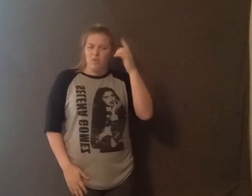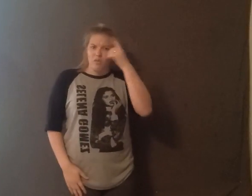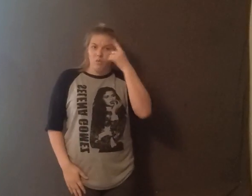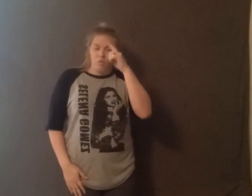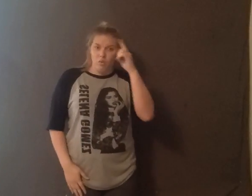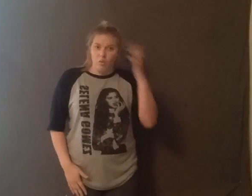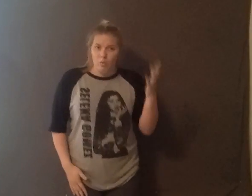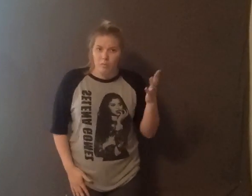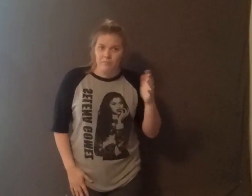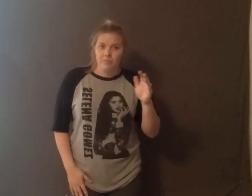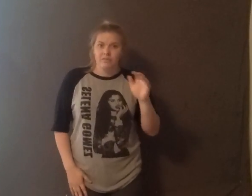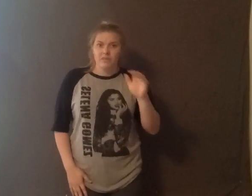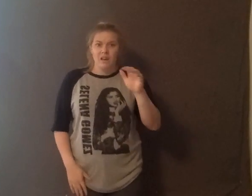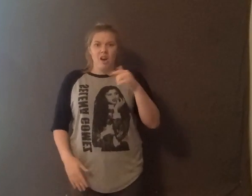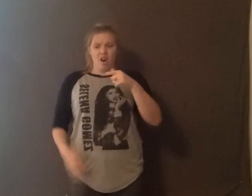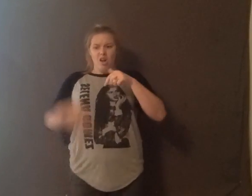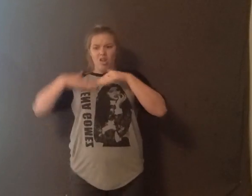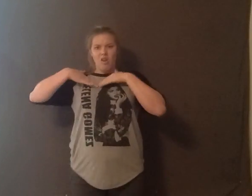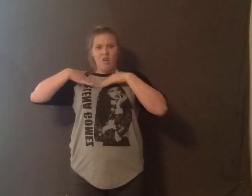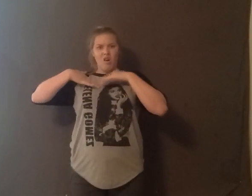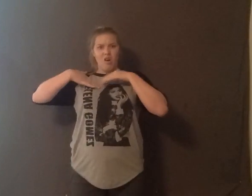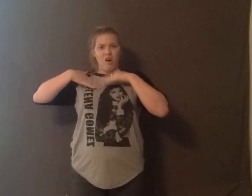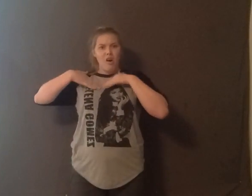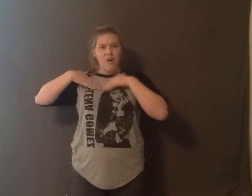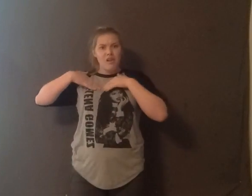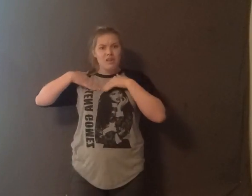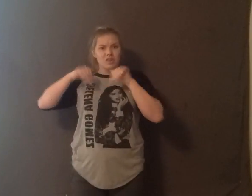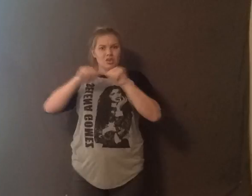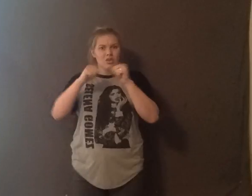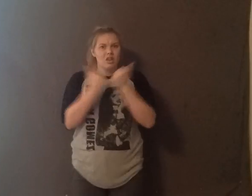chicken. And I was like, I stormed out. I said, like,